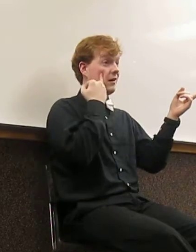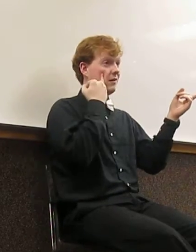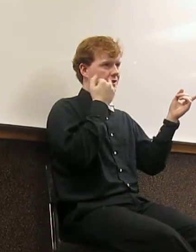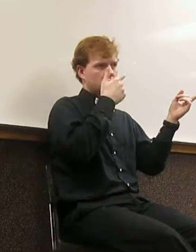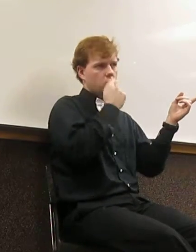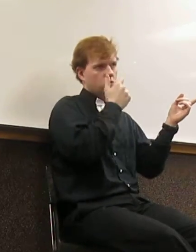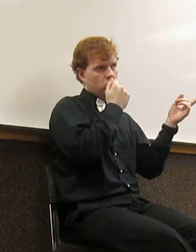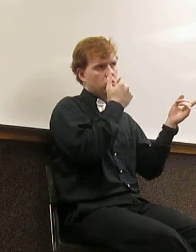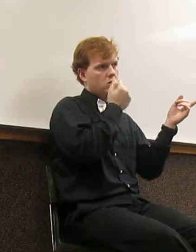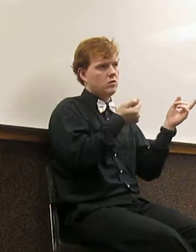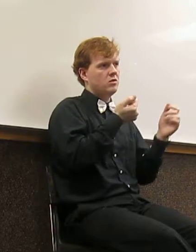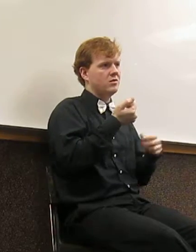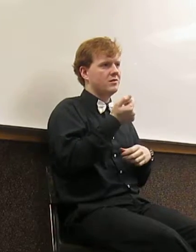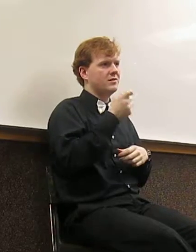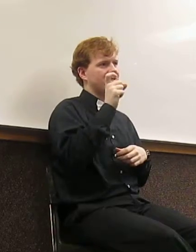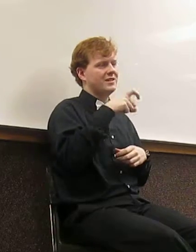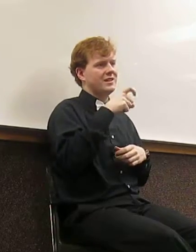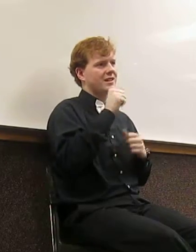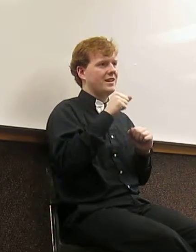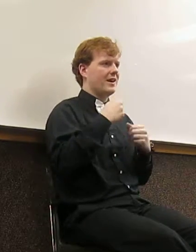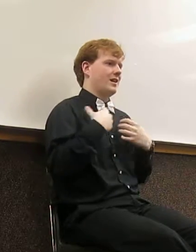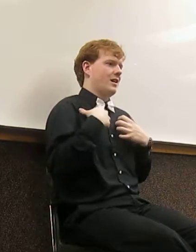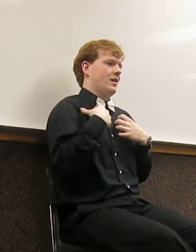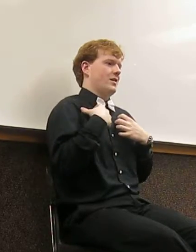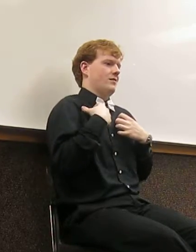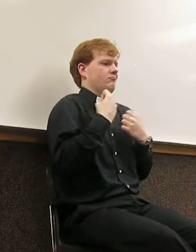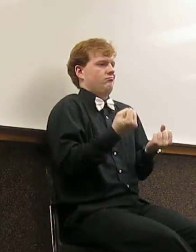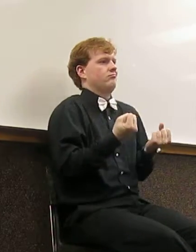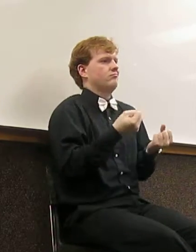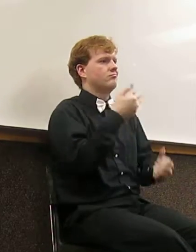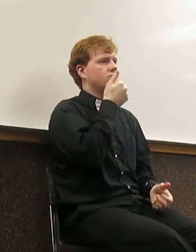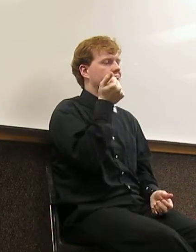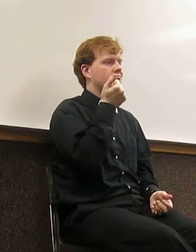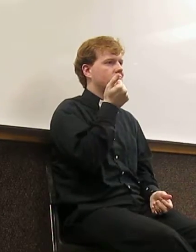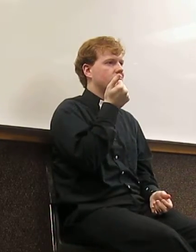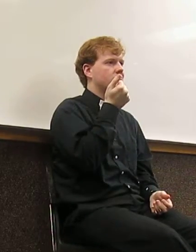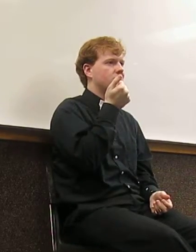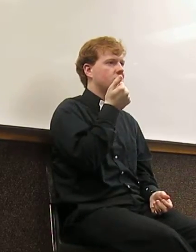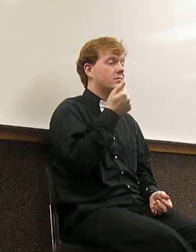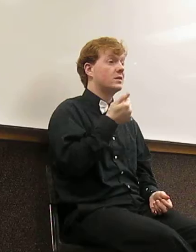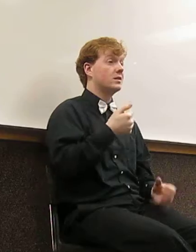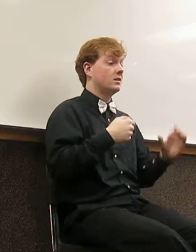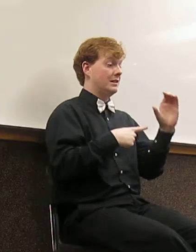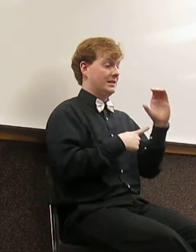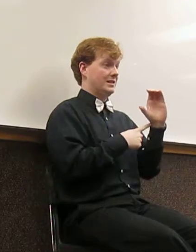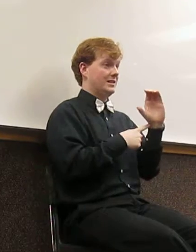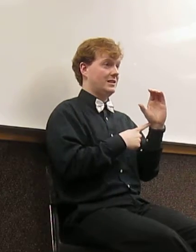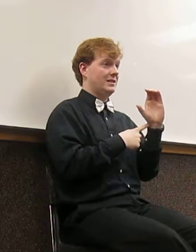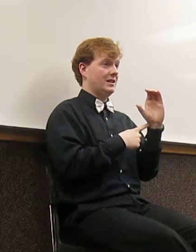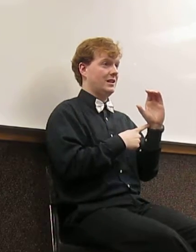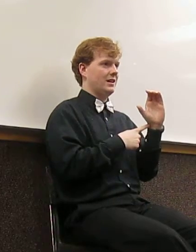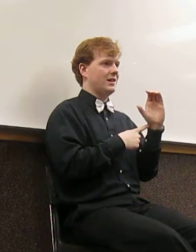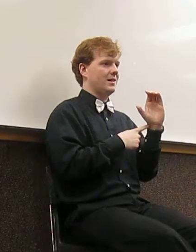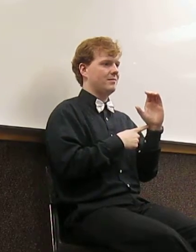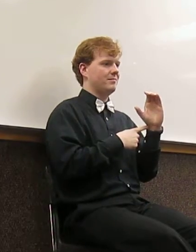or something. Right, so vitamin C boosts your immune system. And what does your